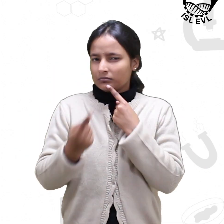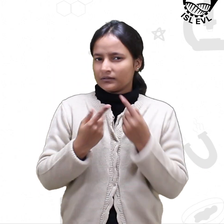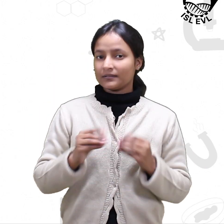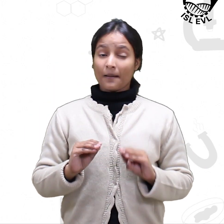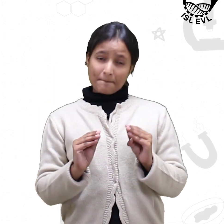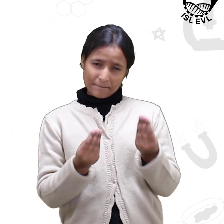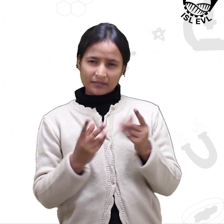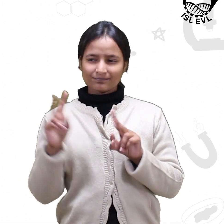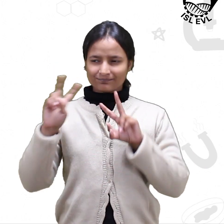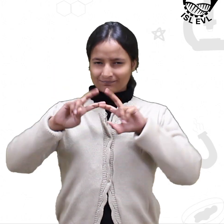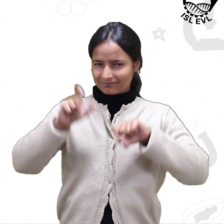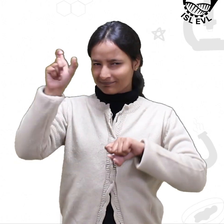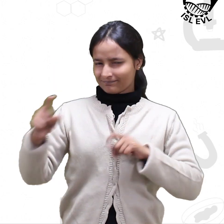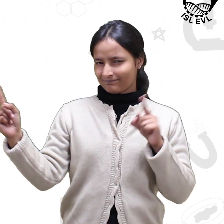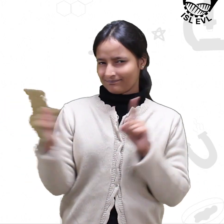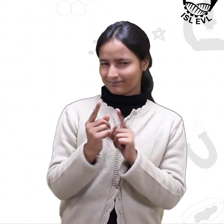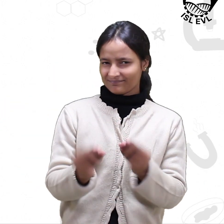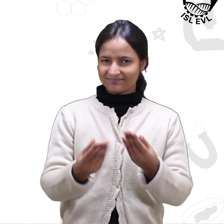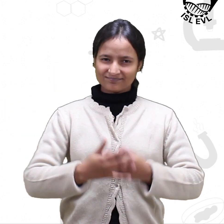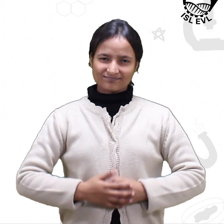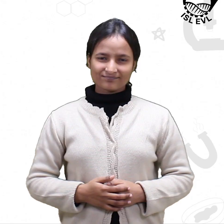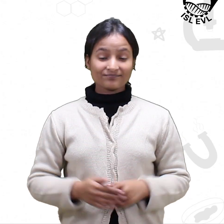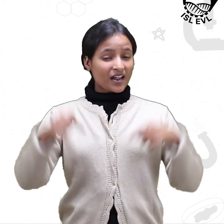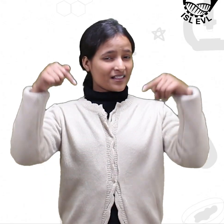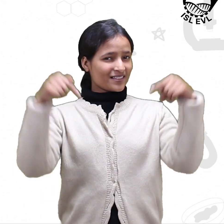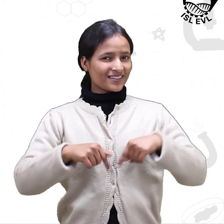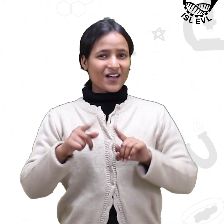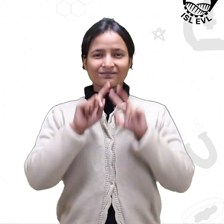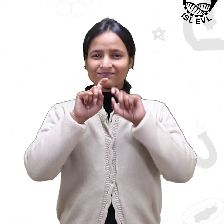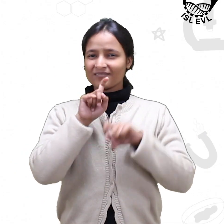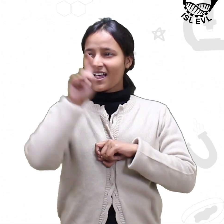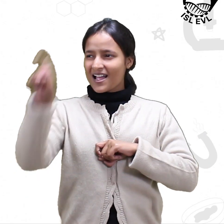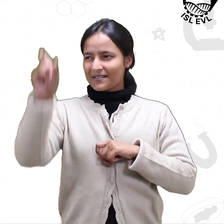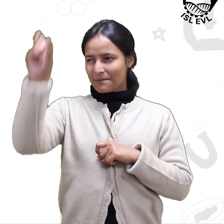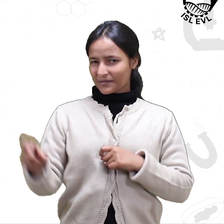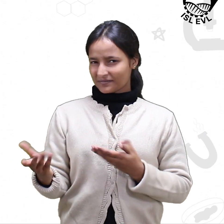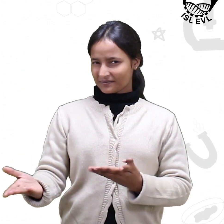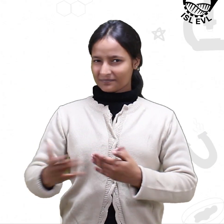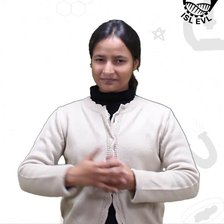And now it's time to ask a scientist.